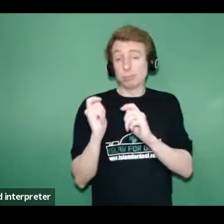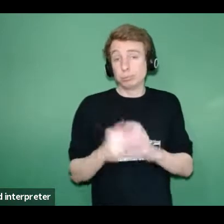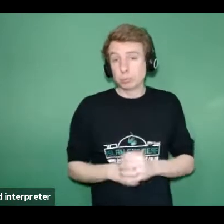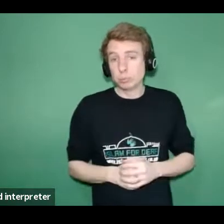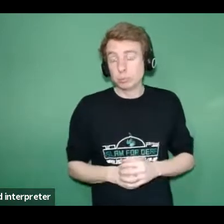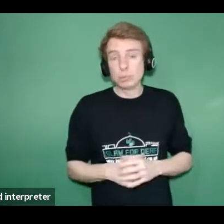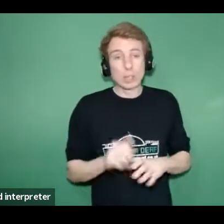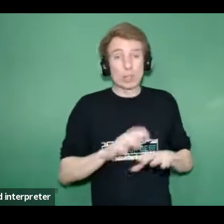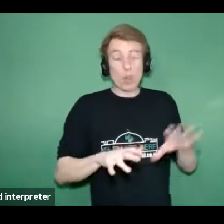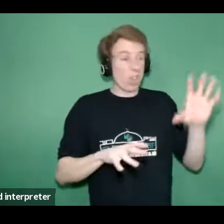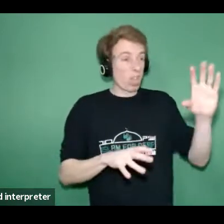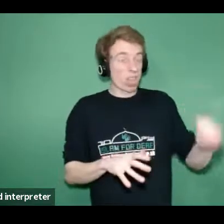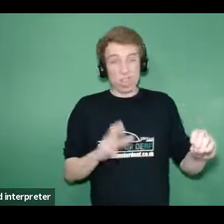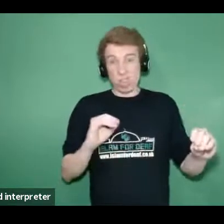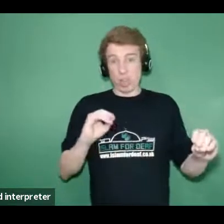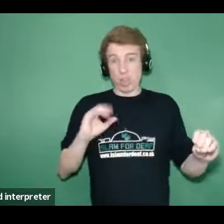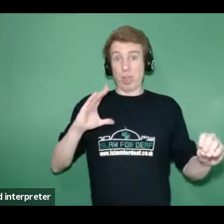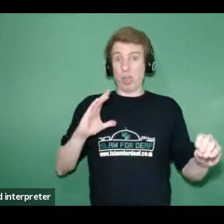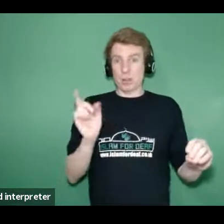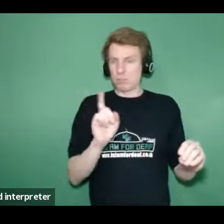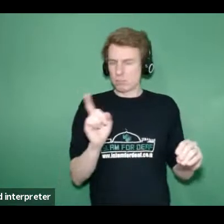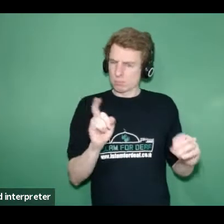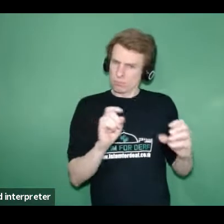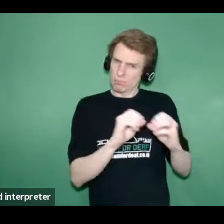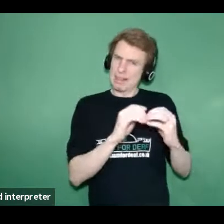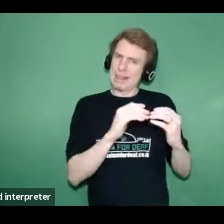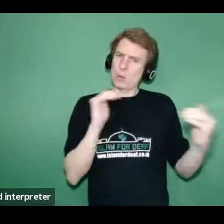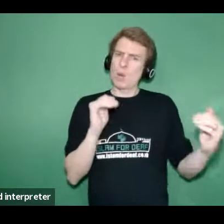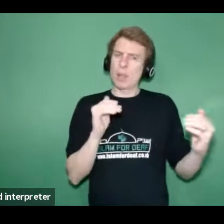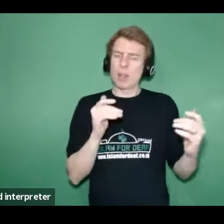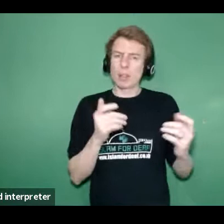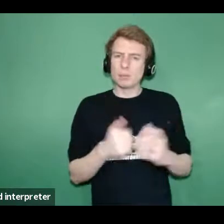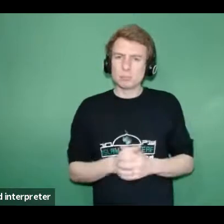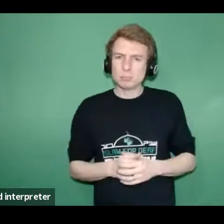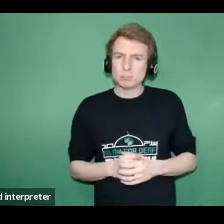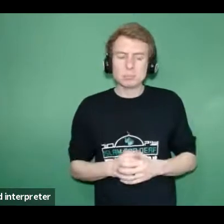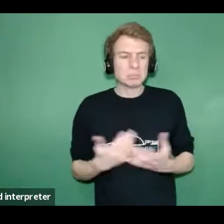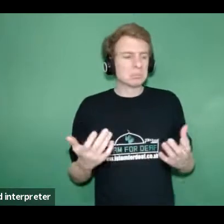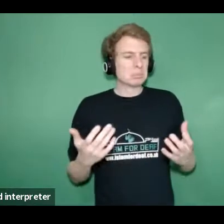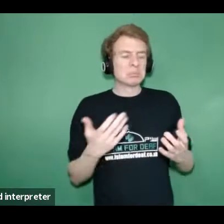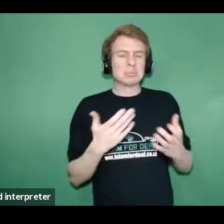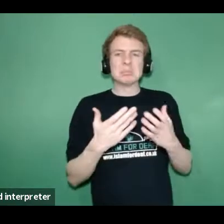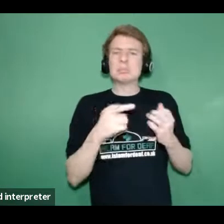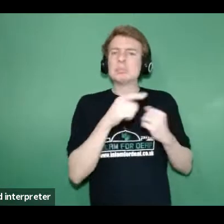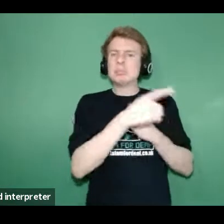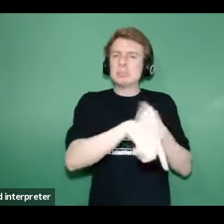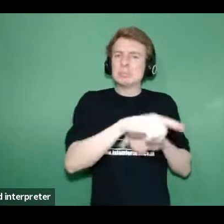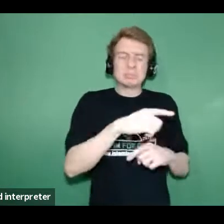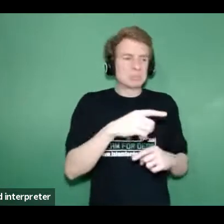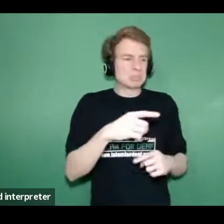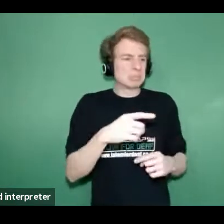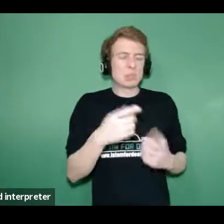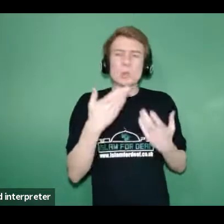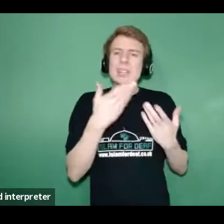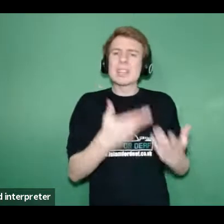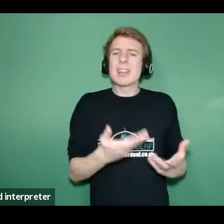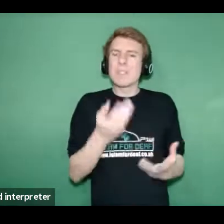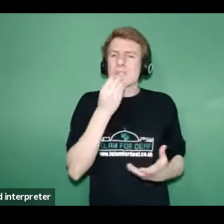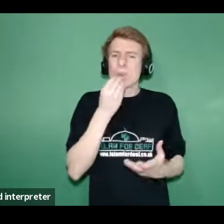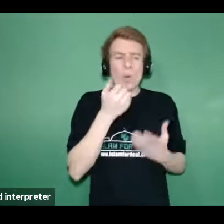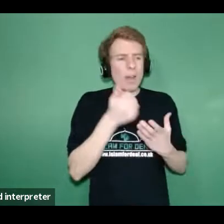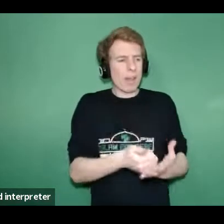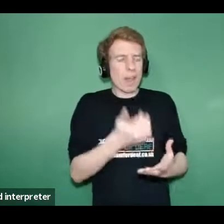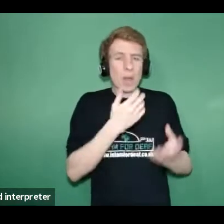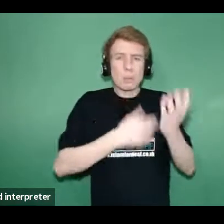needy. Rather, any fasting individual that you give them the food by which they can open their fast, you will get the